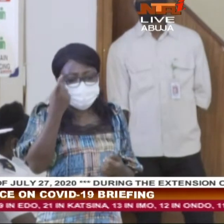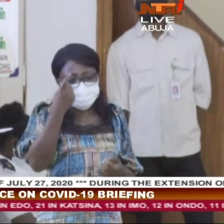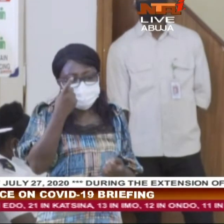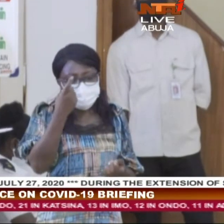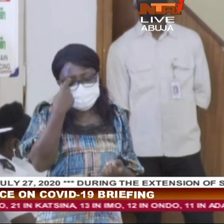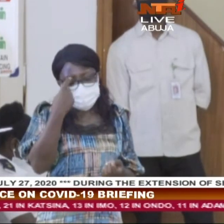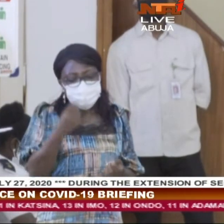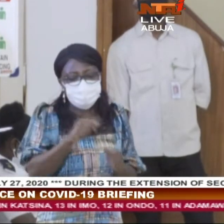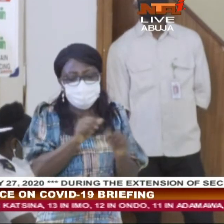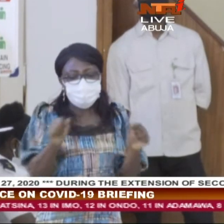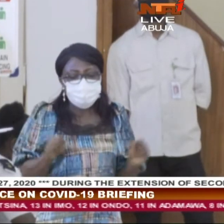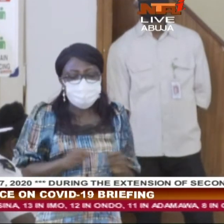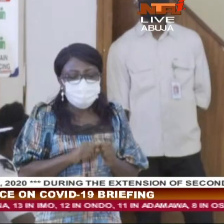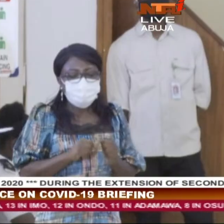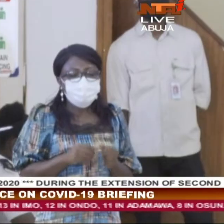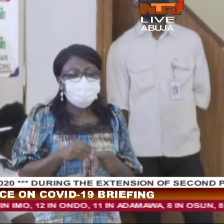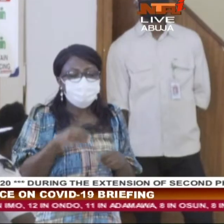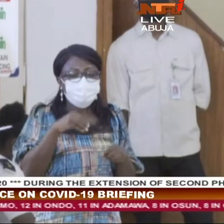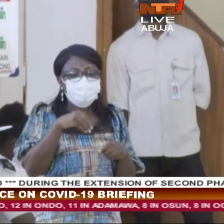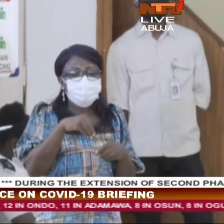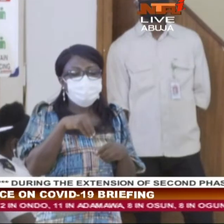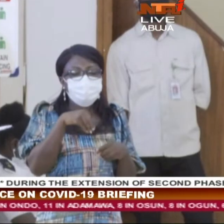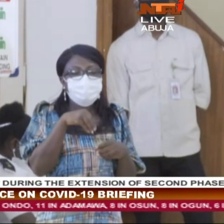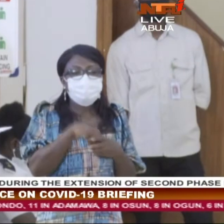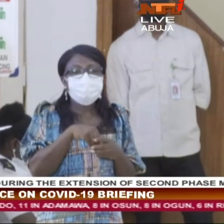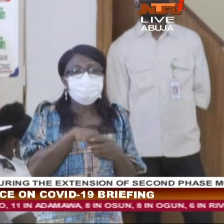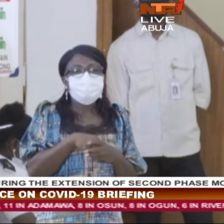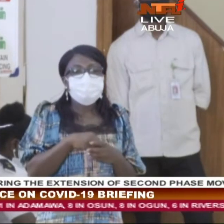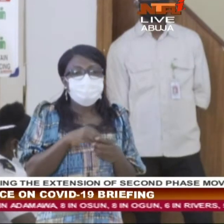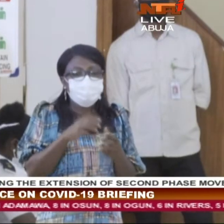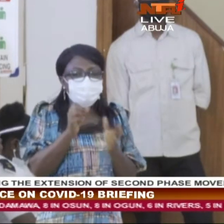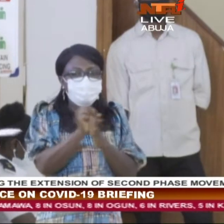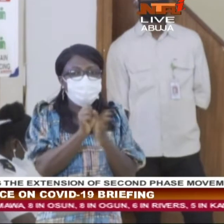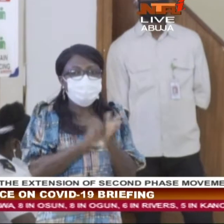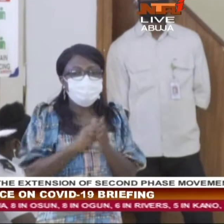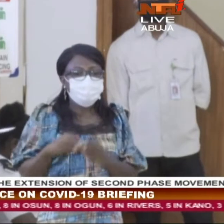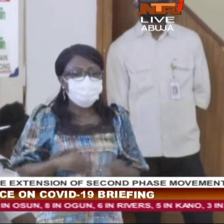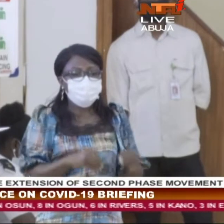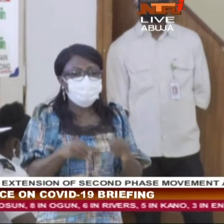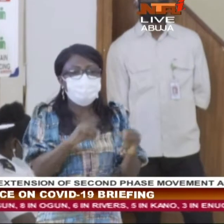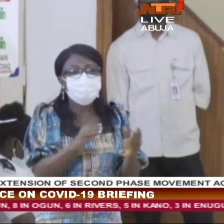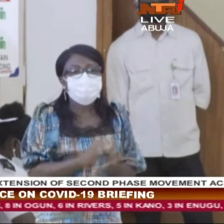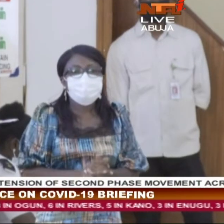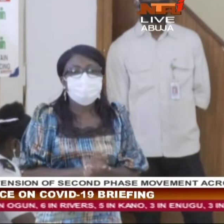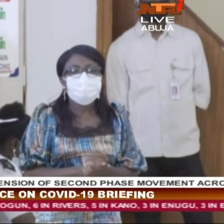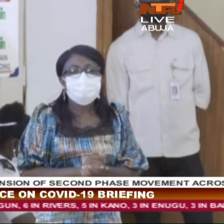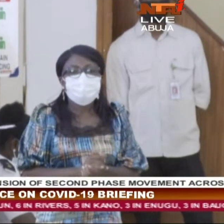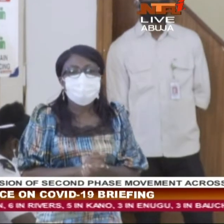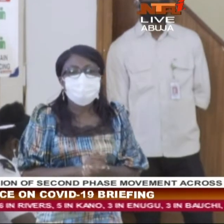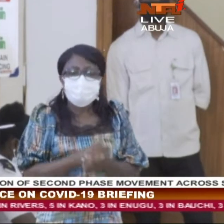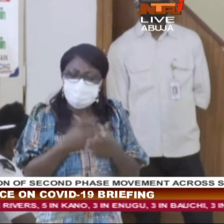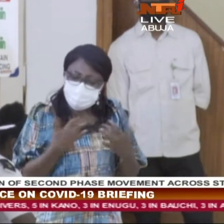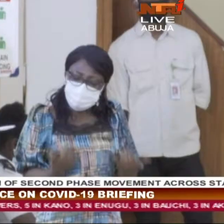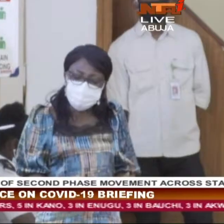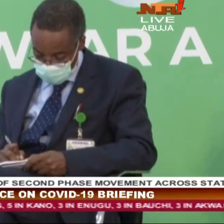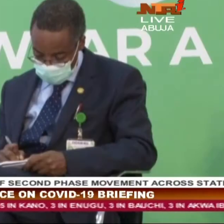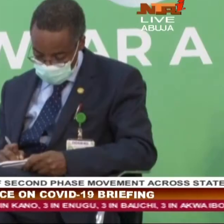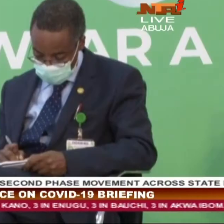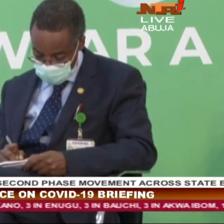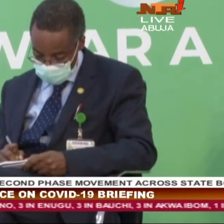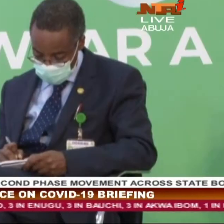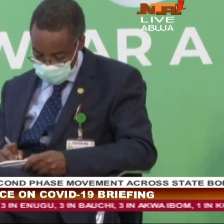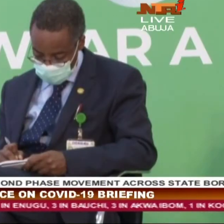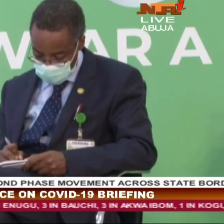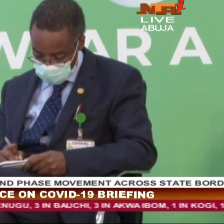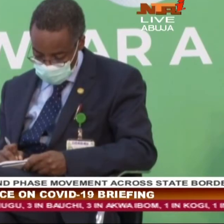little ease in the interstate movement, except provided it is not in the curfew hours. Now that we do not know